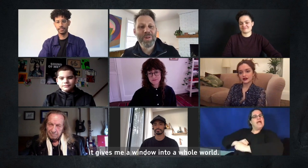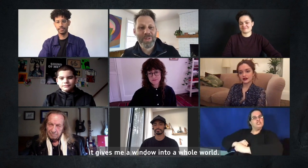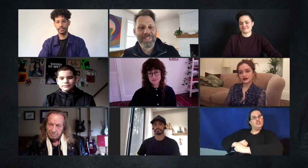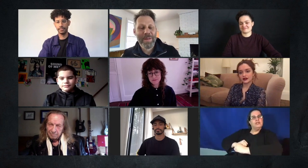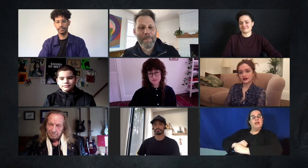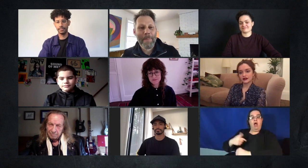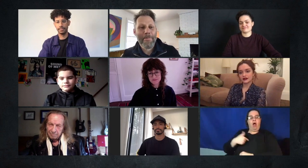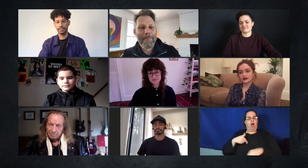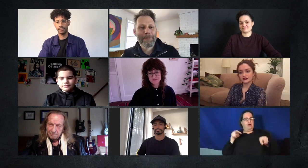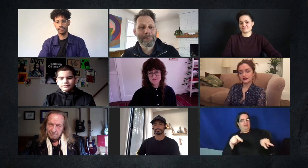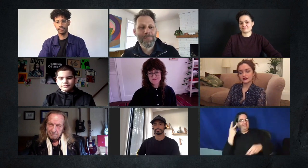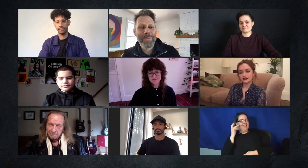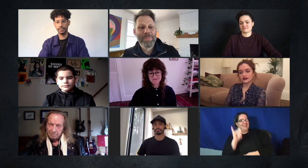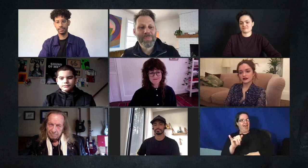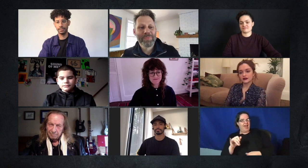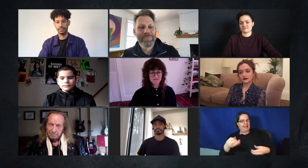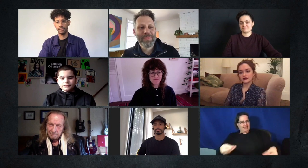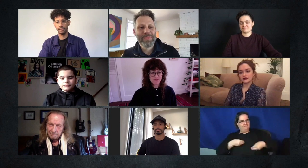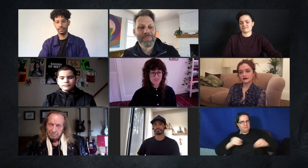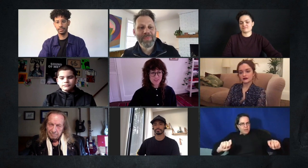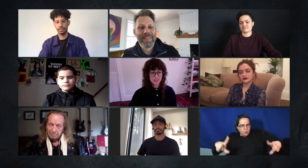whole world.